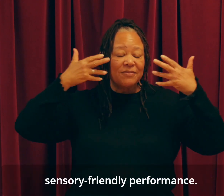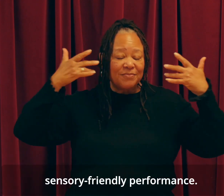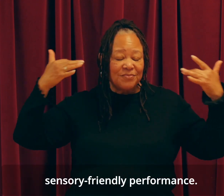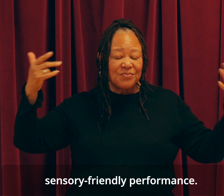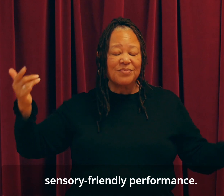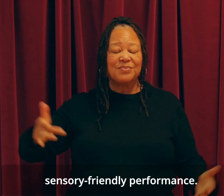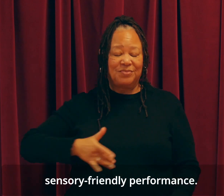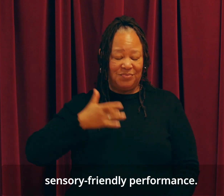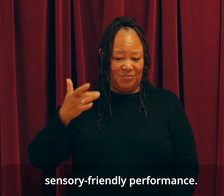Sensory-friendly performance.